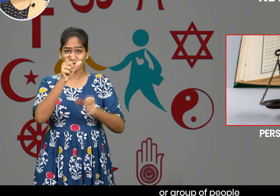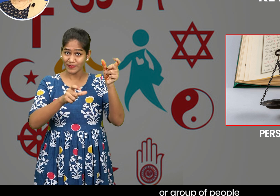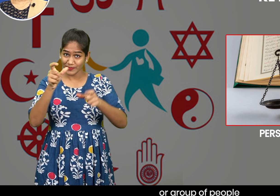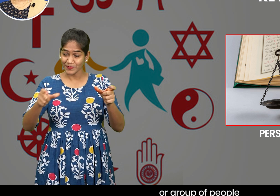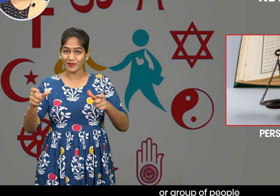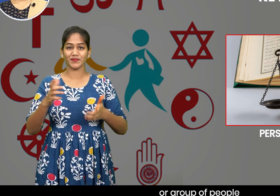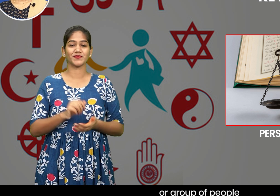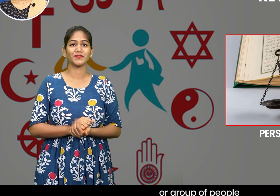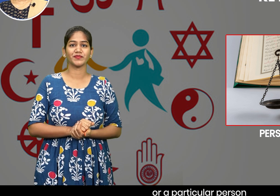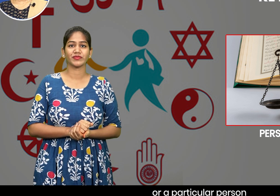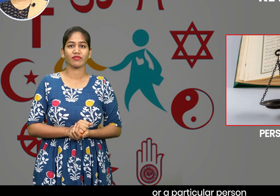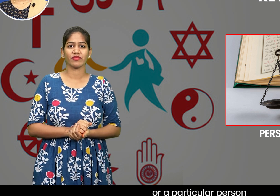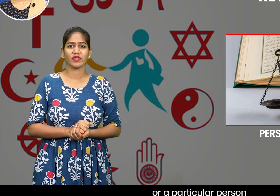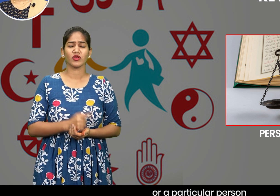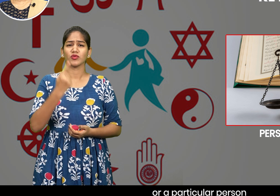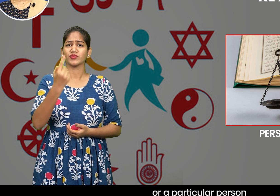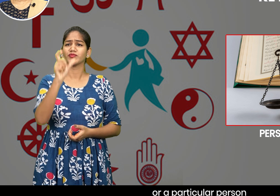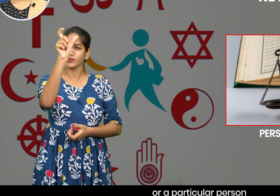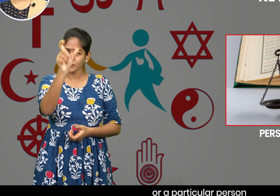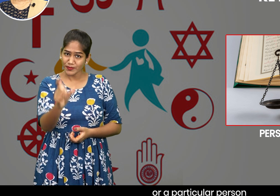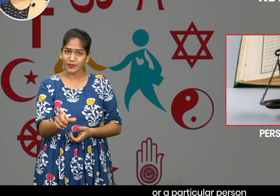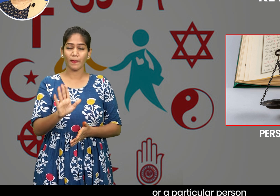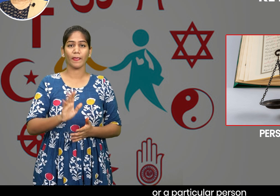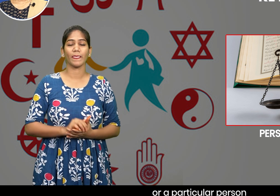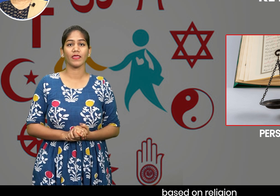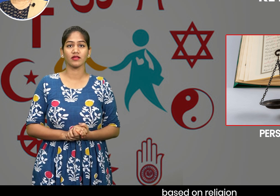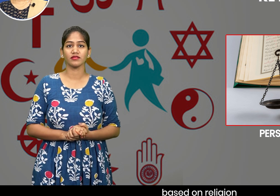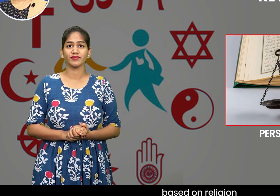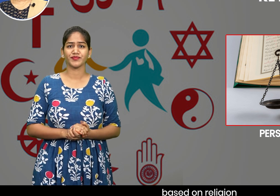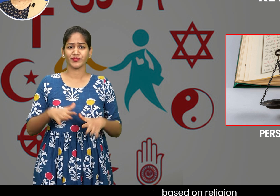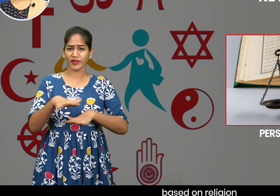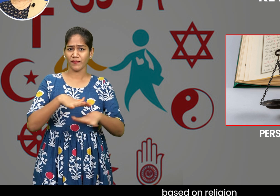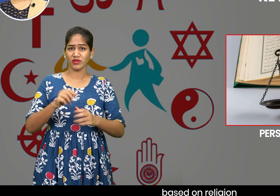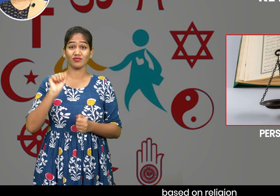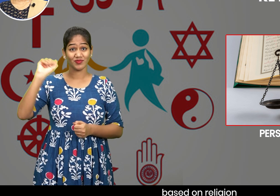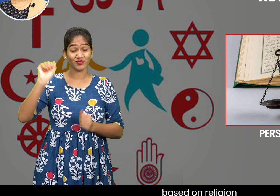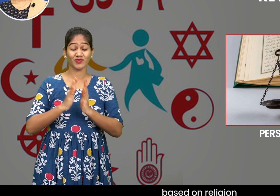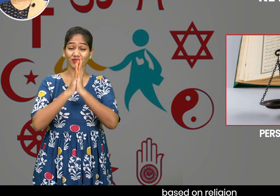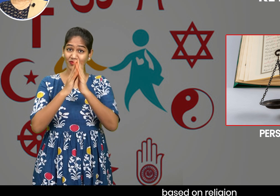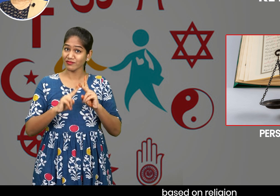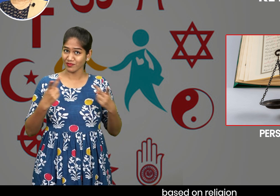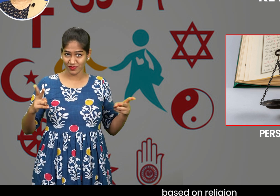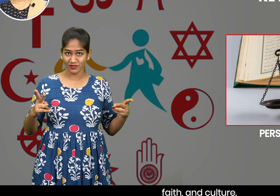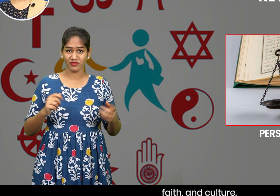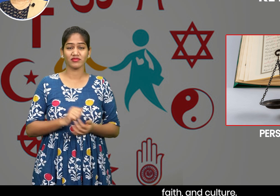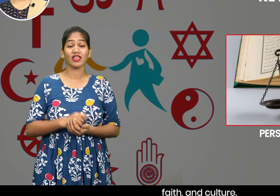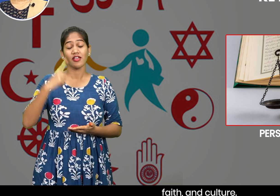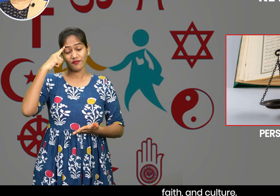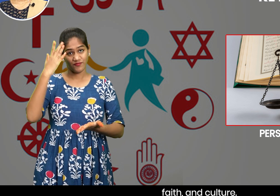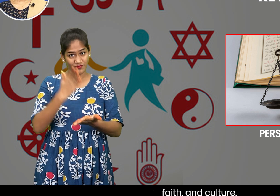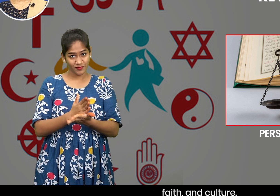people or a particular person based on religion,